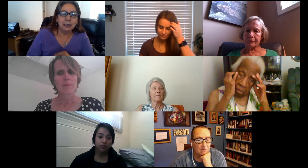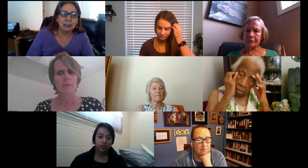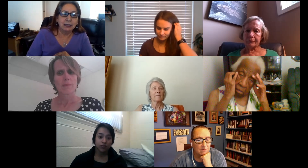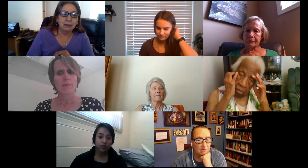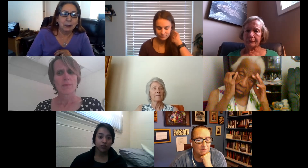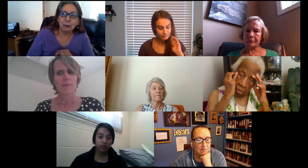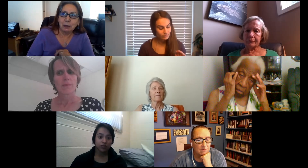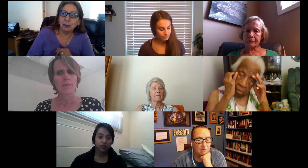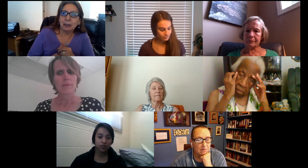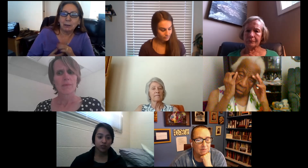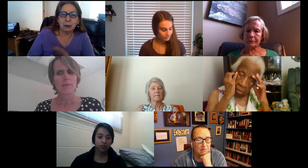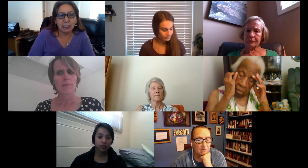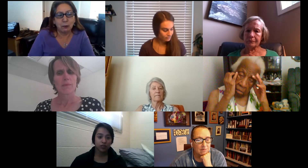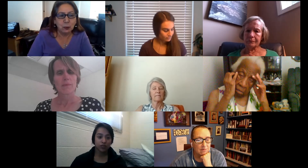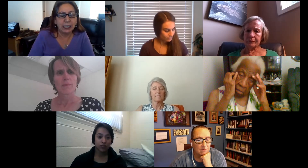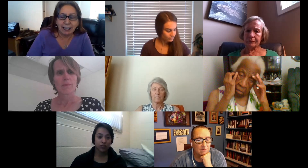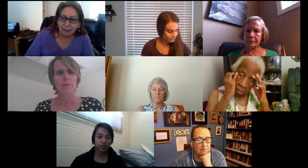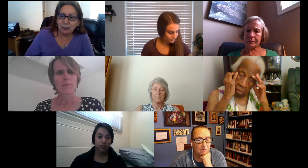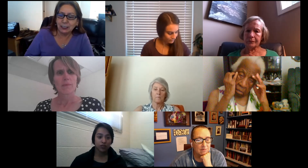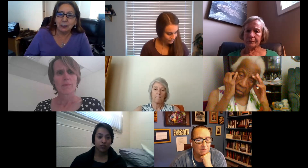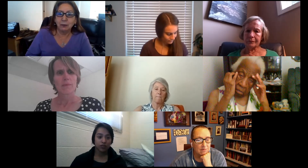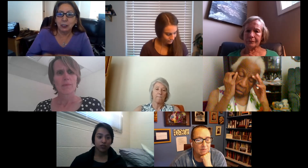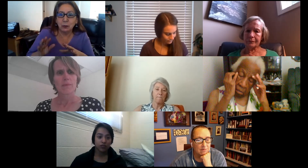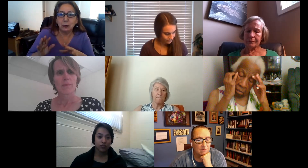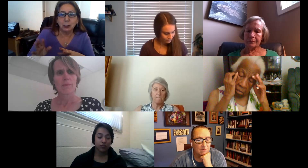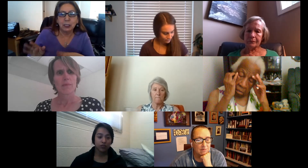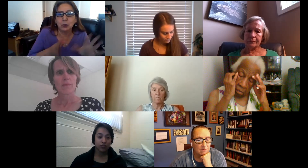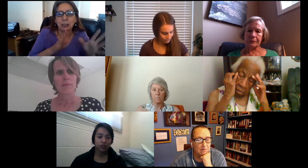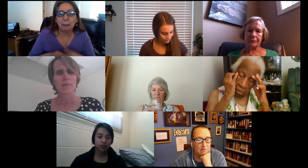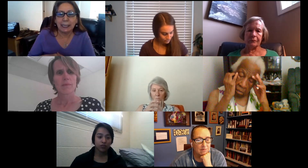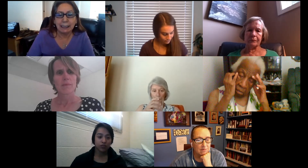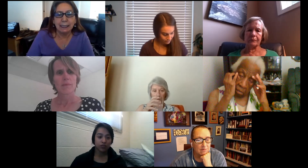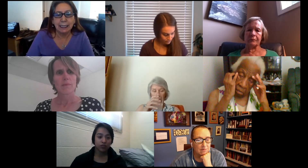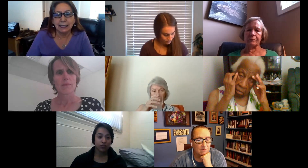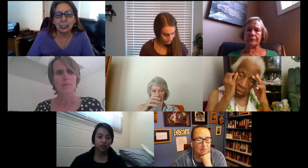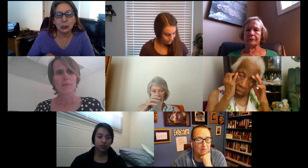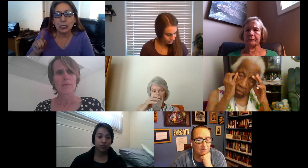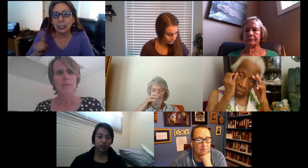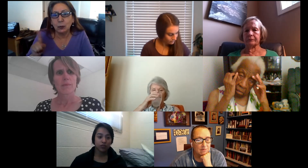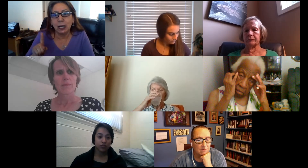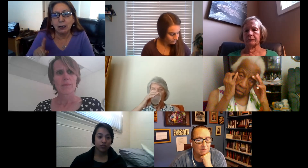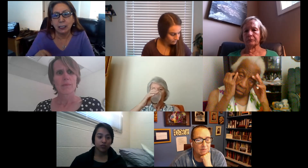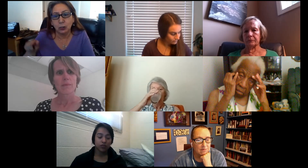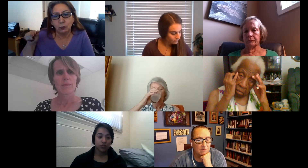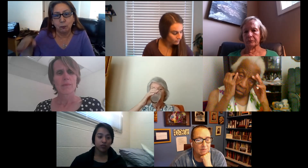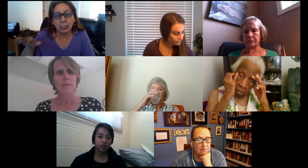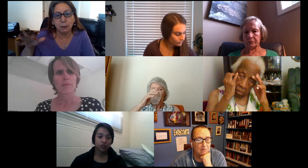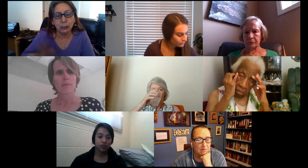was, I remember another rule that I have was, she wanted to go out and play. And I said, you cannot go out until you pick up your